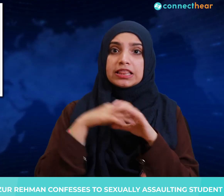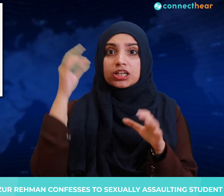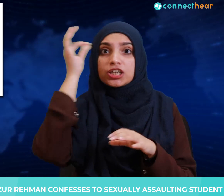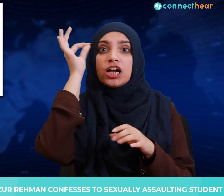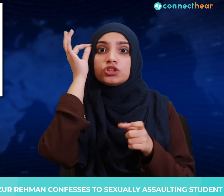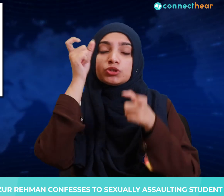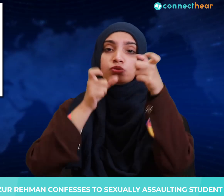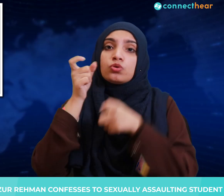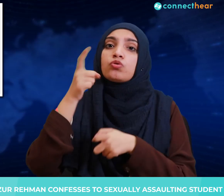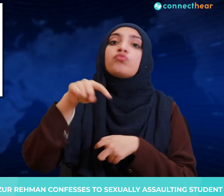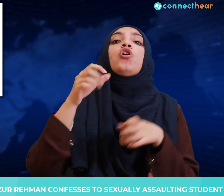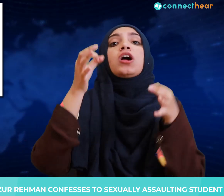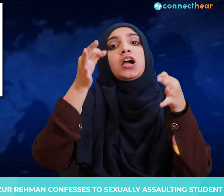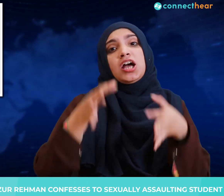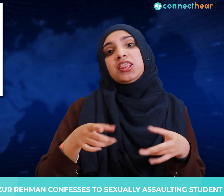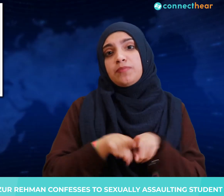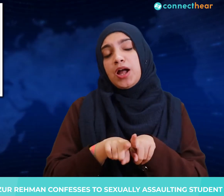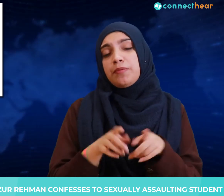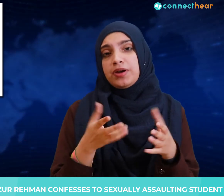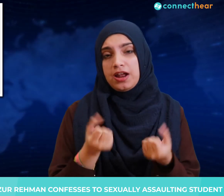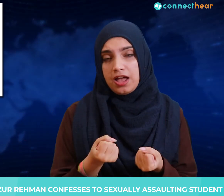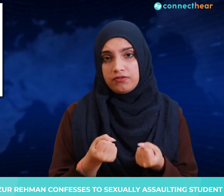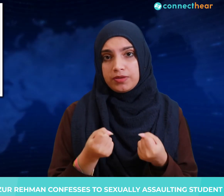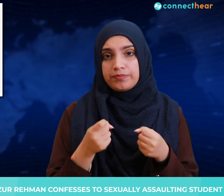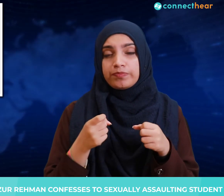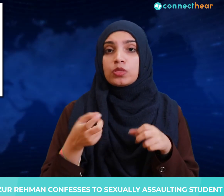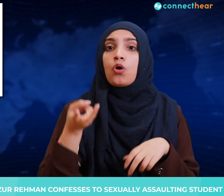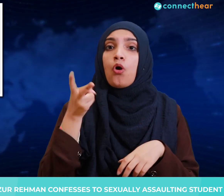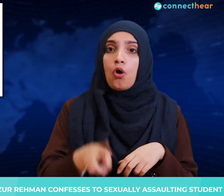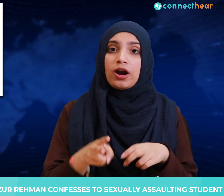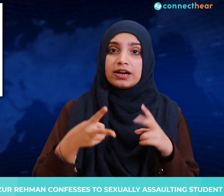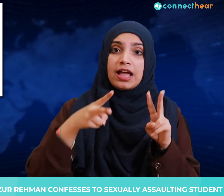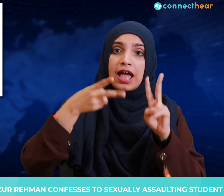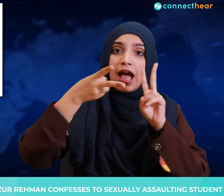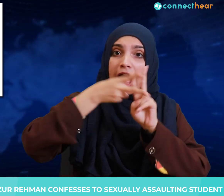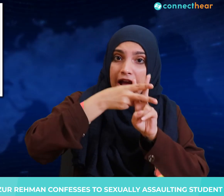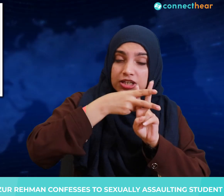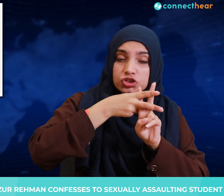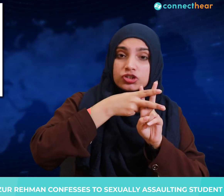The hashtag Ban Dhoop ki Deewar is a top trend on Twitter in Pakistan.